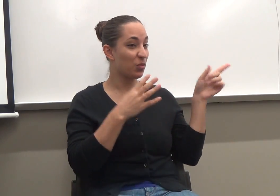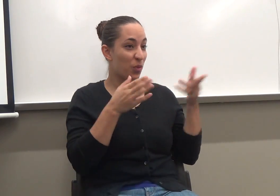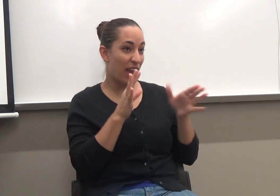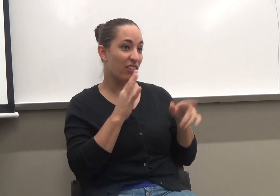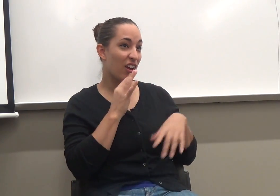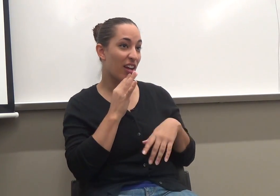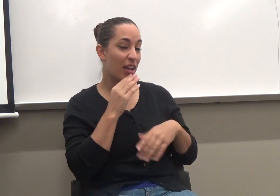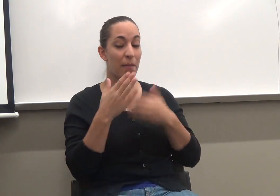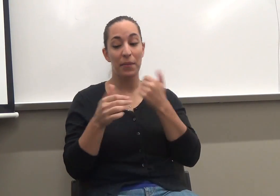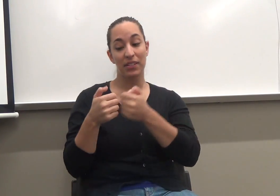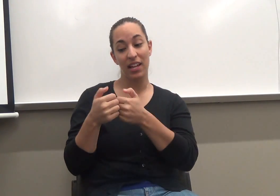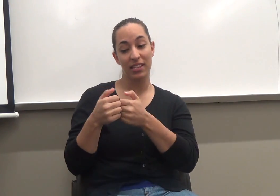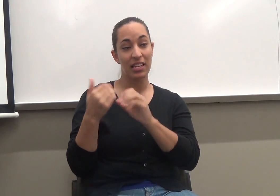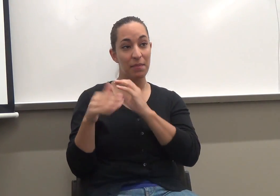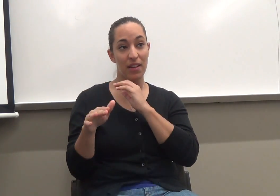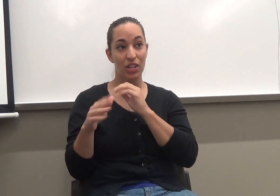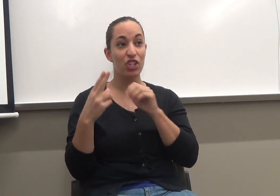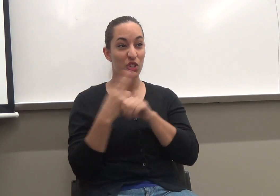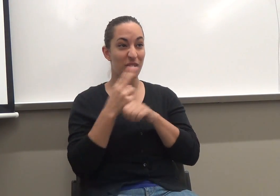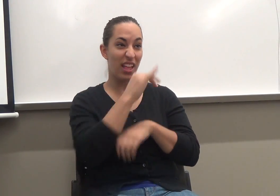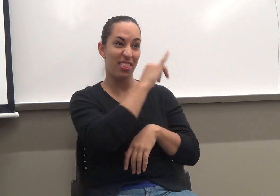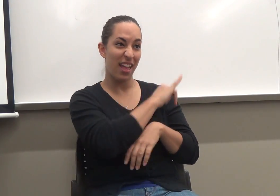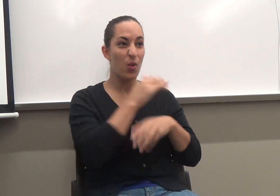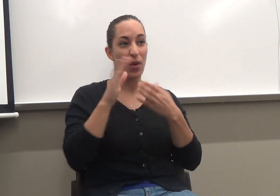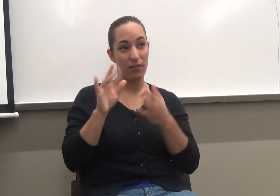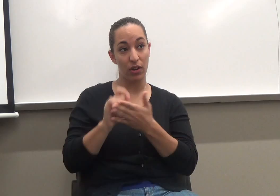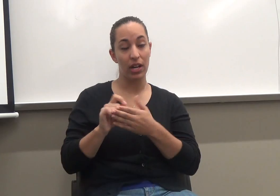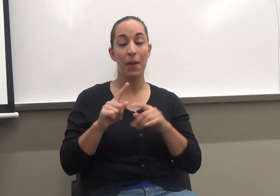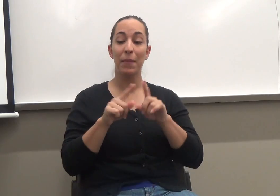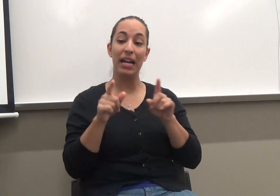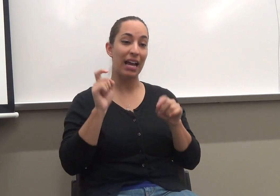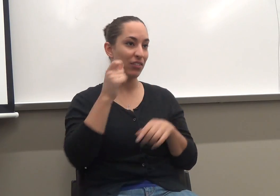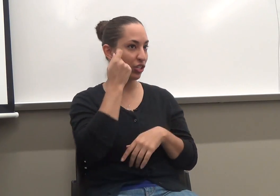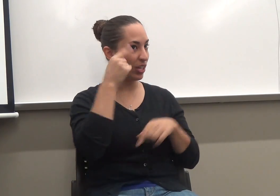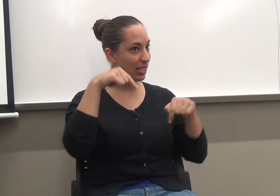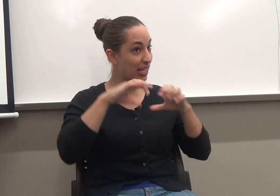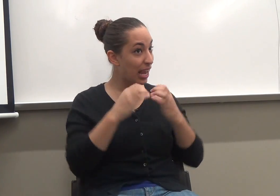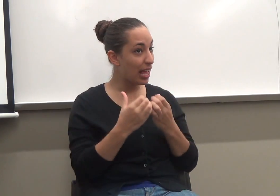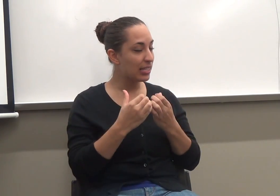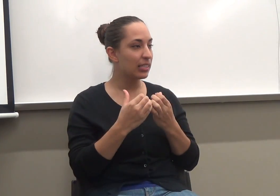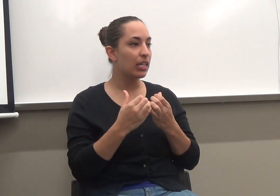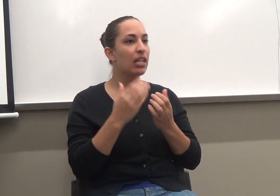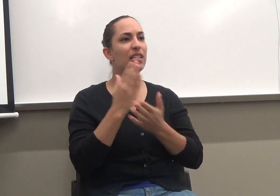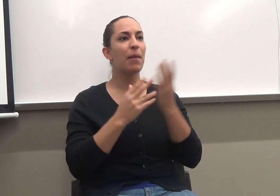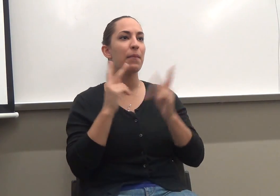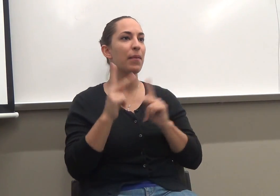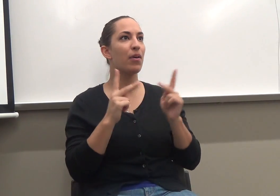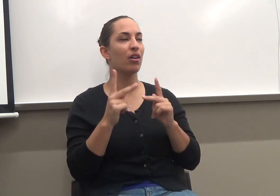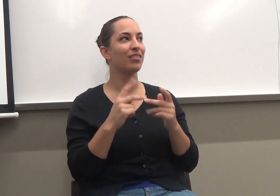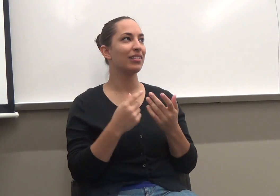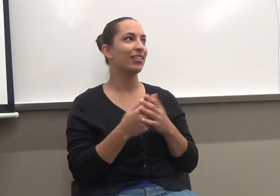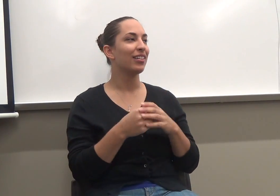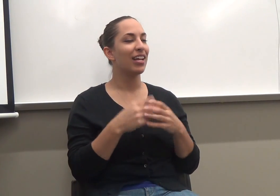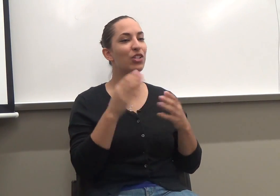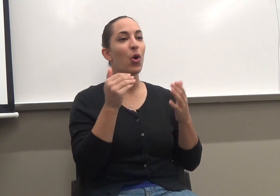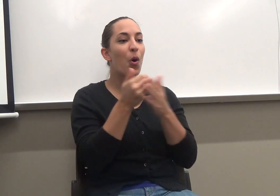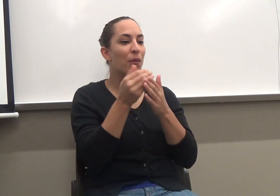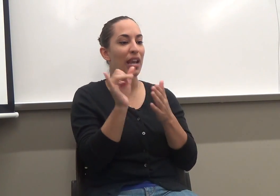your emails, but what you have to understand in this class is, for some people, it's almost like learning another language. When you sit down in